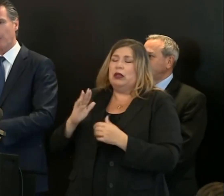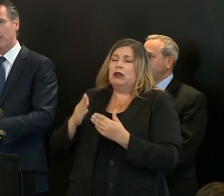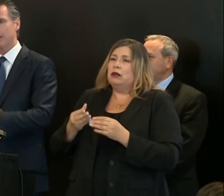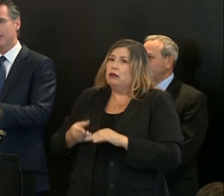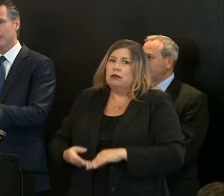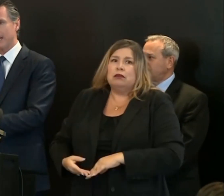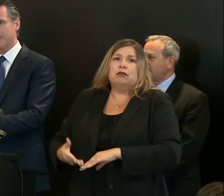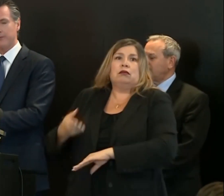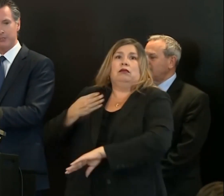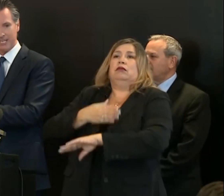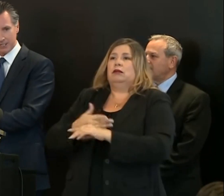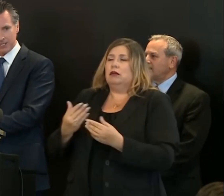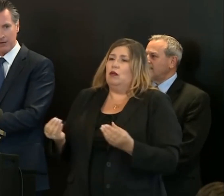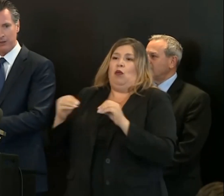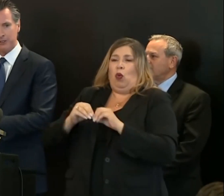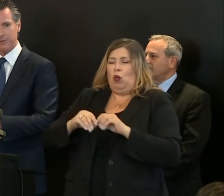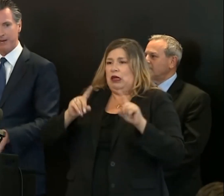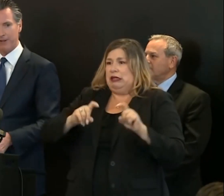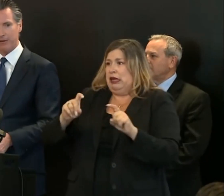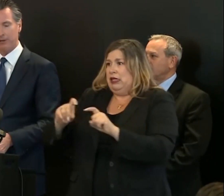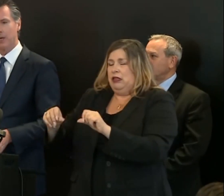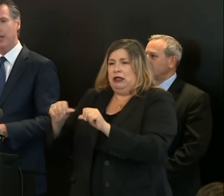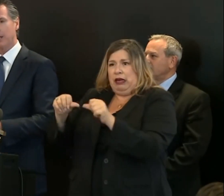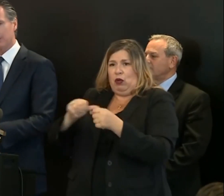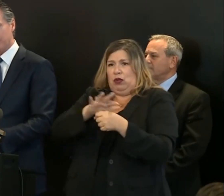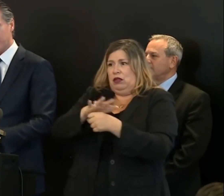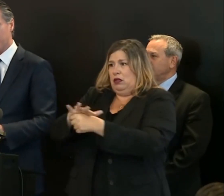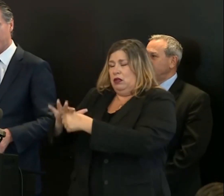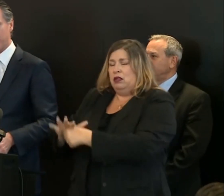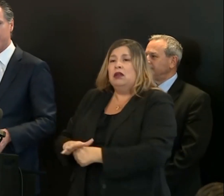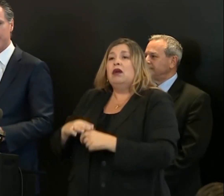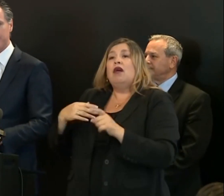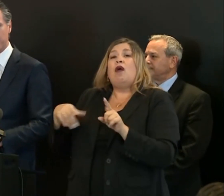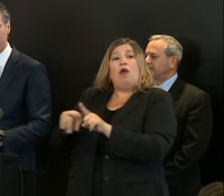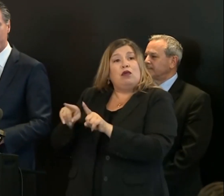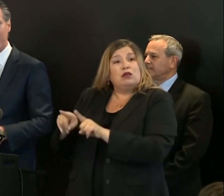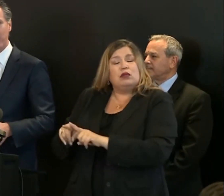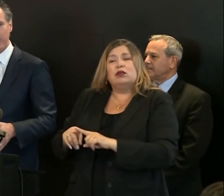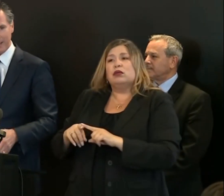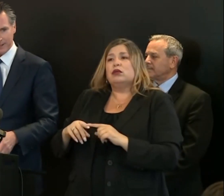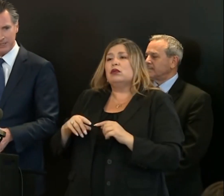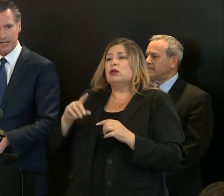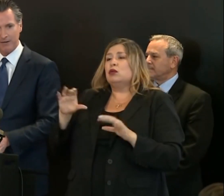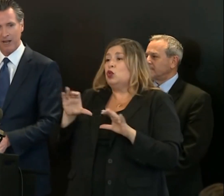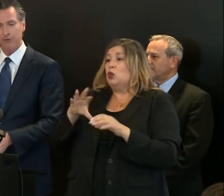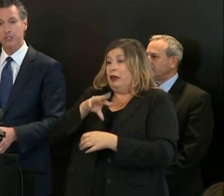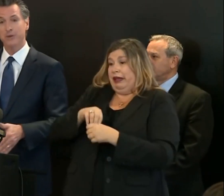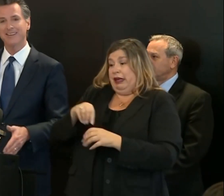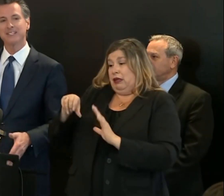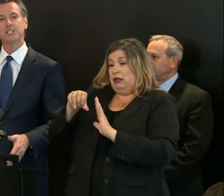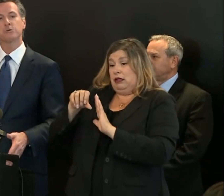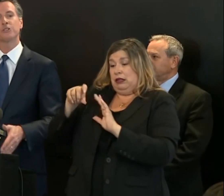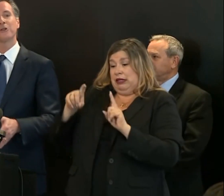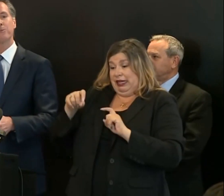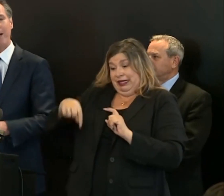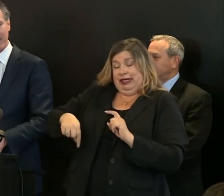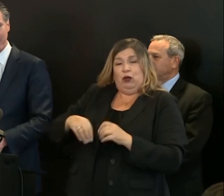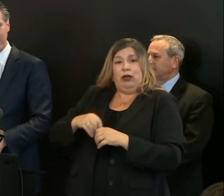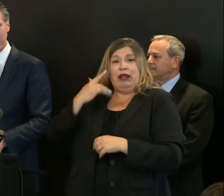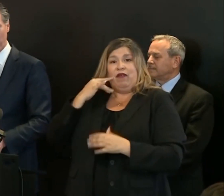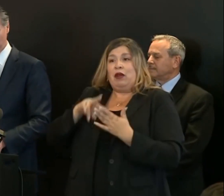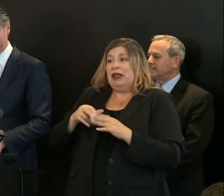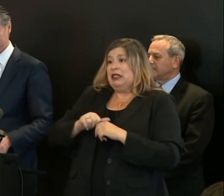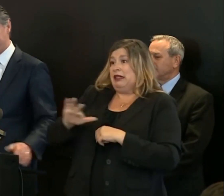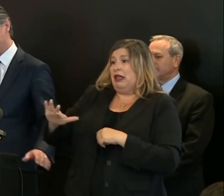exponentially more sites for testing also made available, including the prospects of doing them within the state of California, so we get the test results